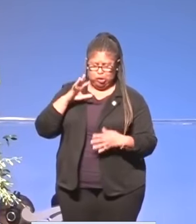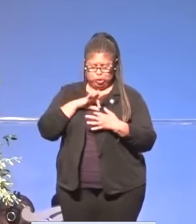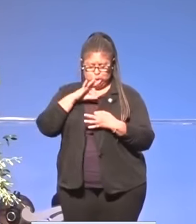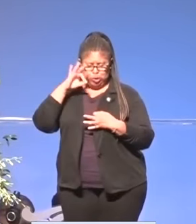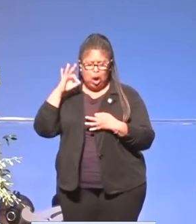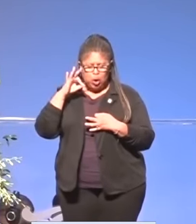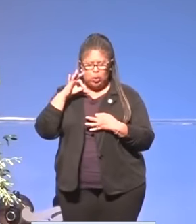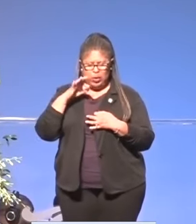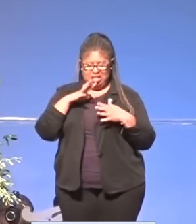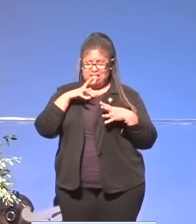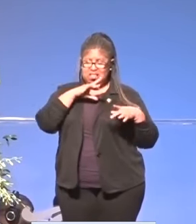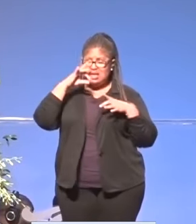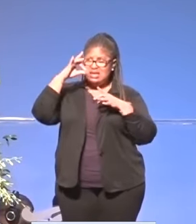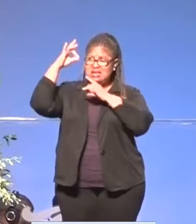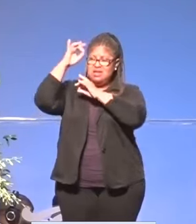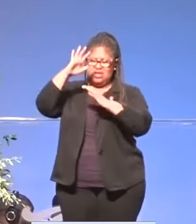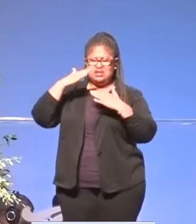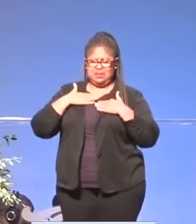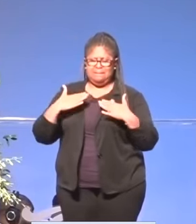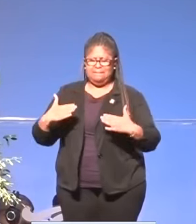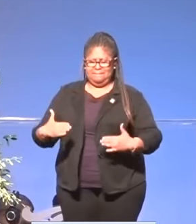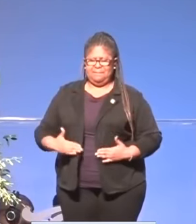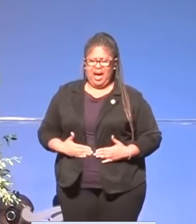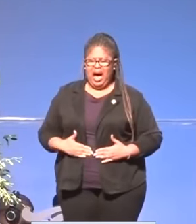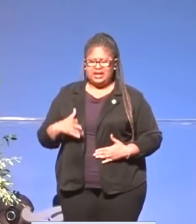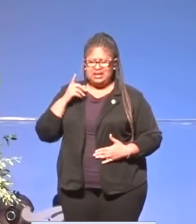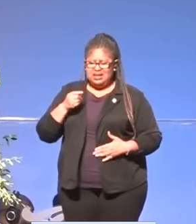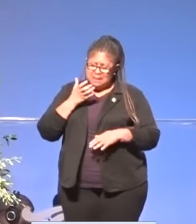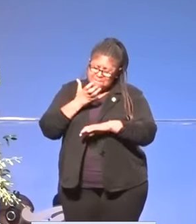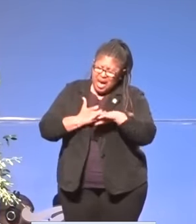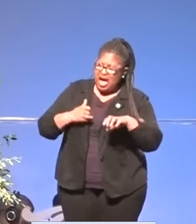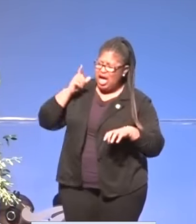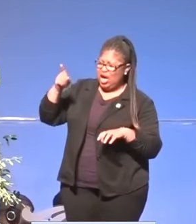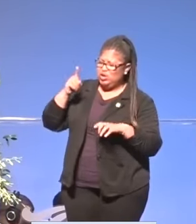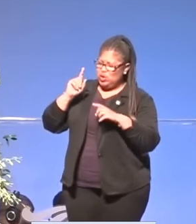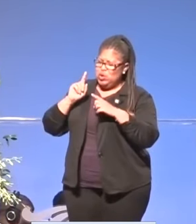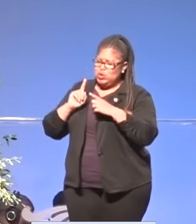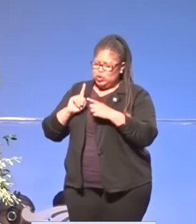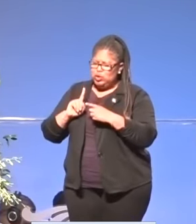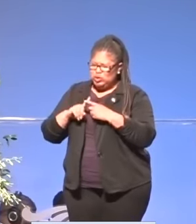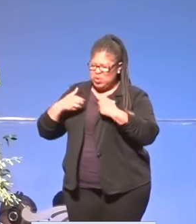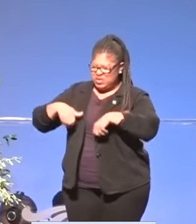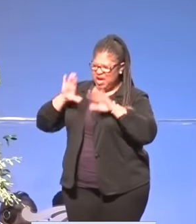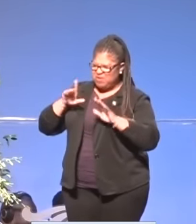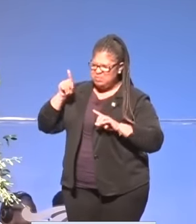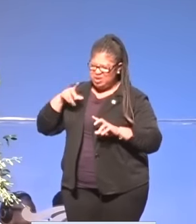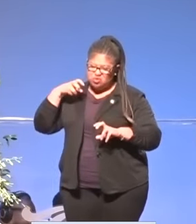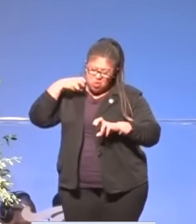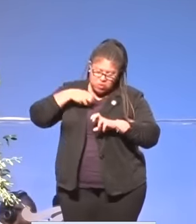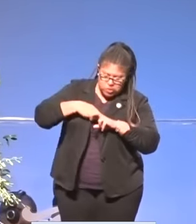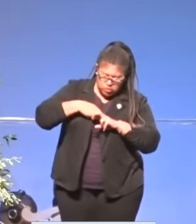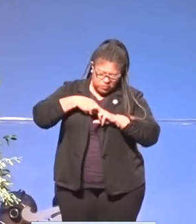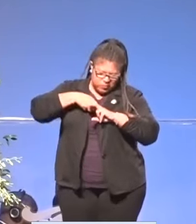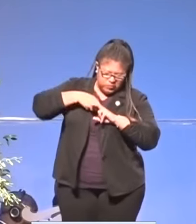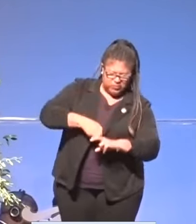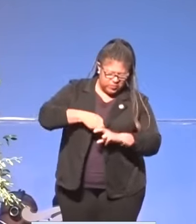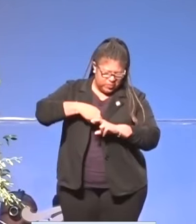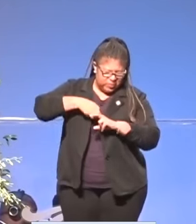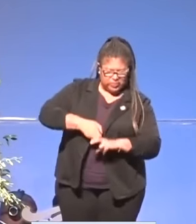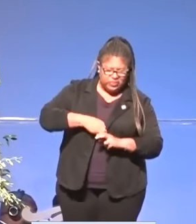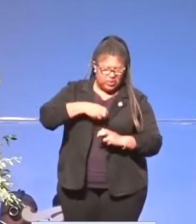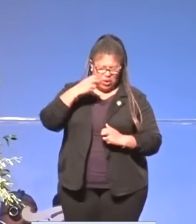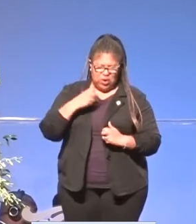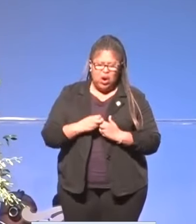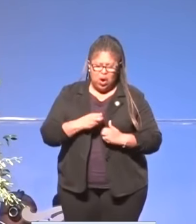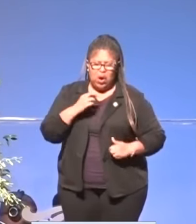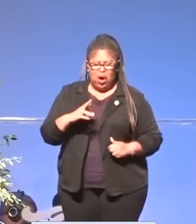times just for you to get up. But you just pushed harder. Why must this system be corrupt and broken? laws were already put in